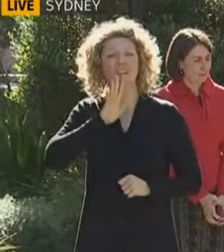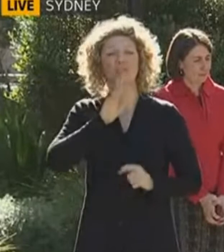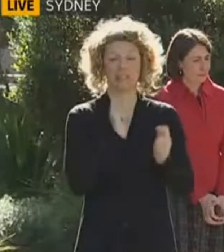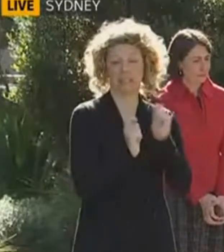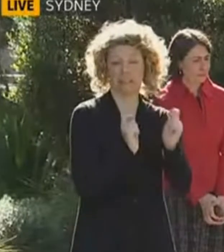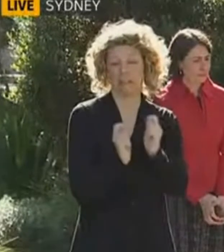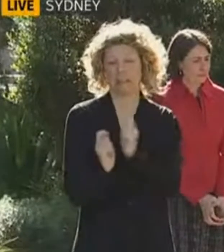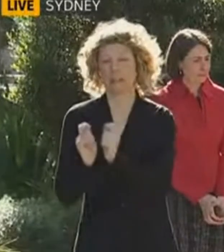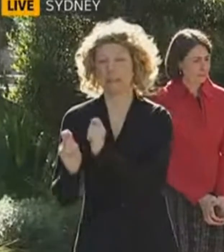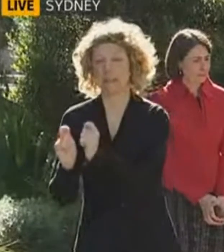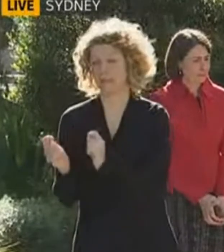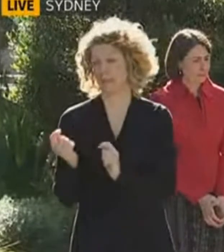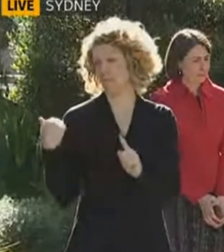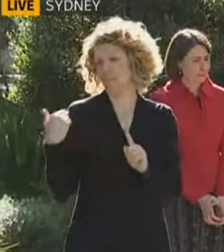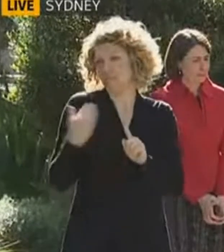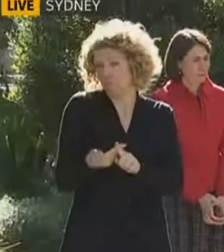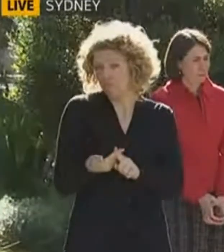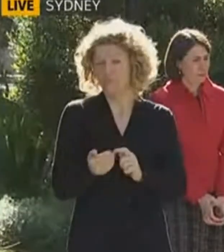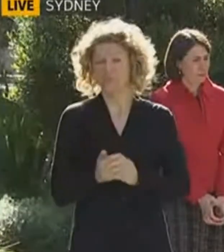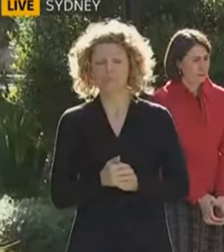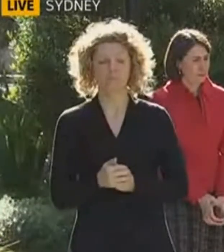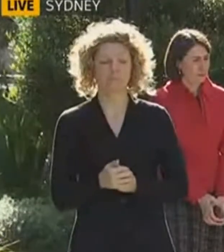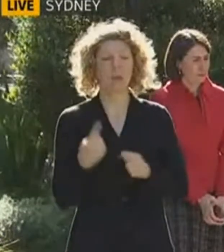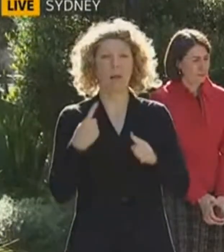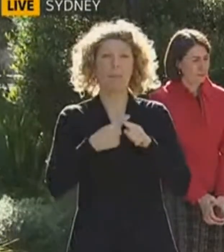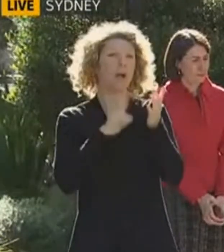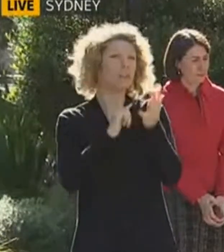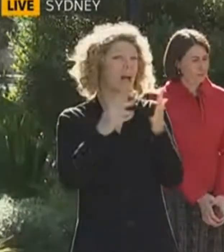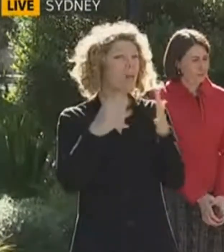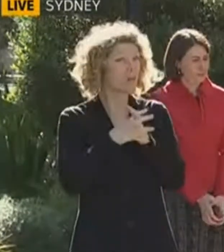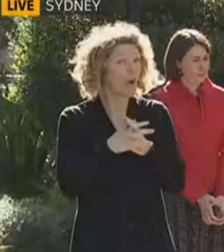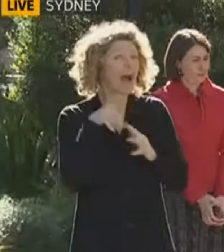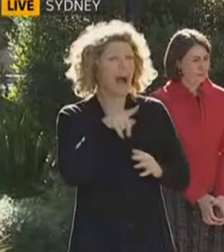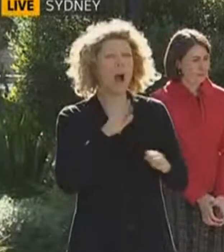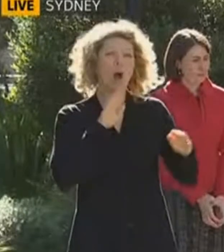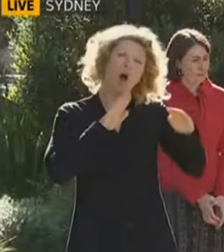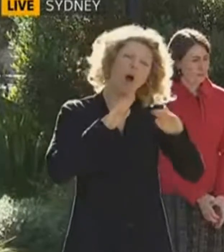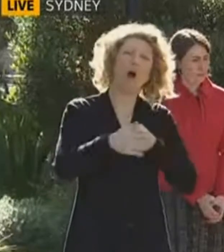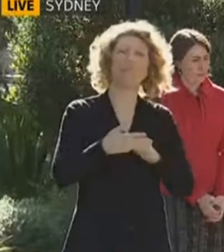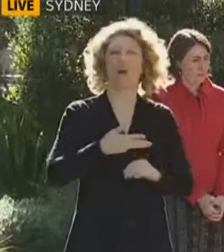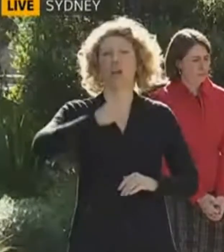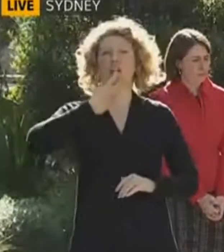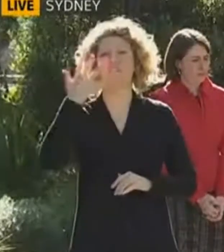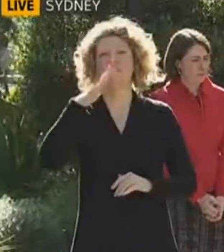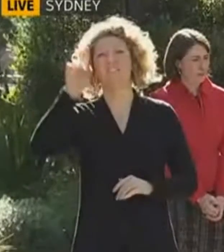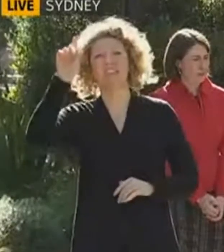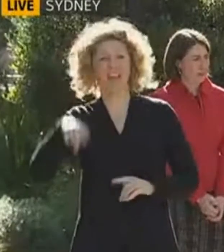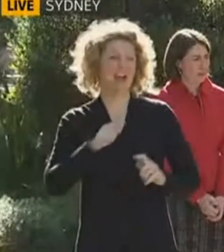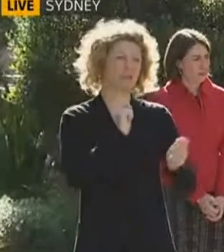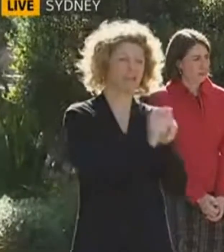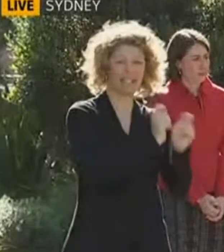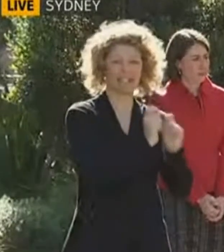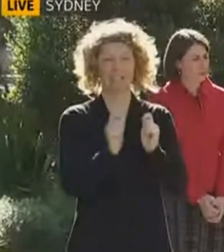11,555 tests were notified in the reporting period, and New South Wales has carried out over 950,000